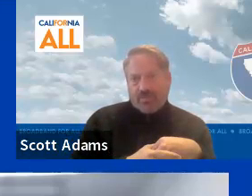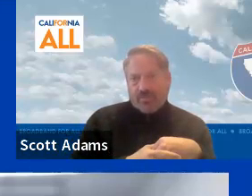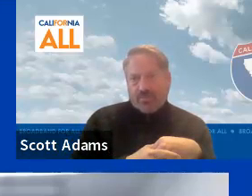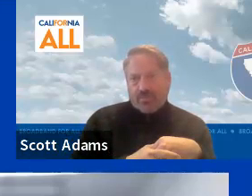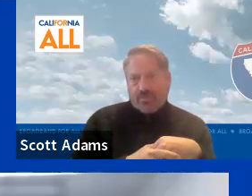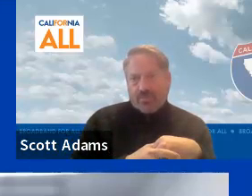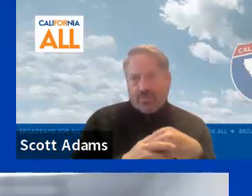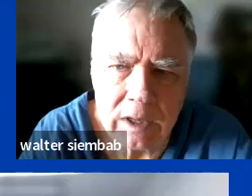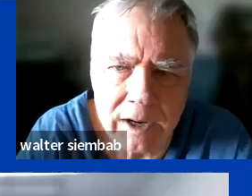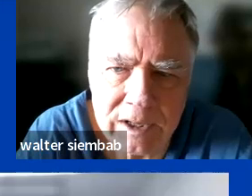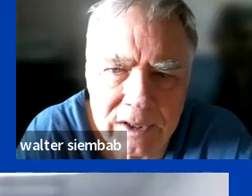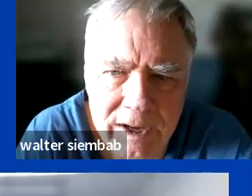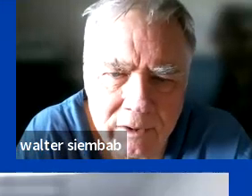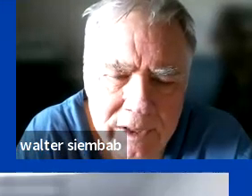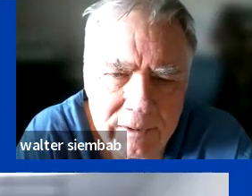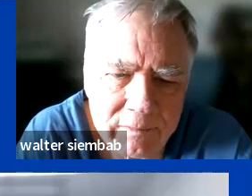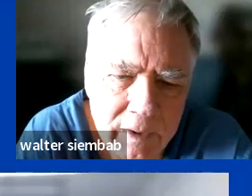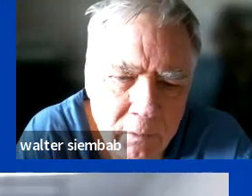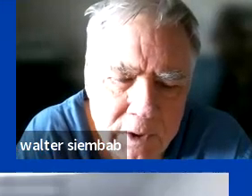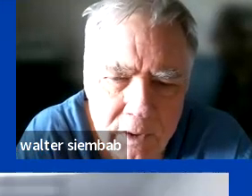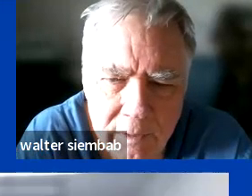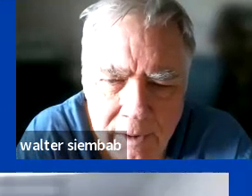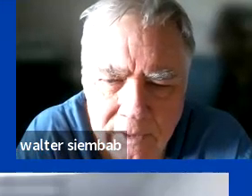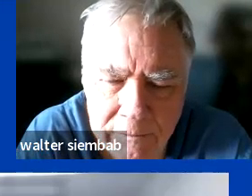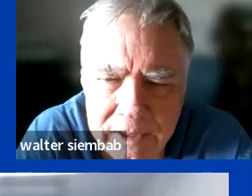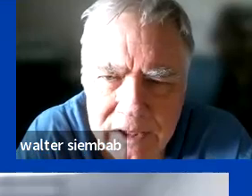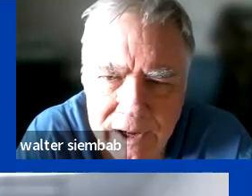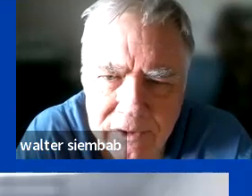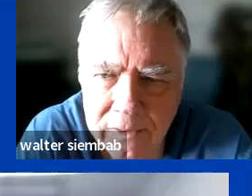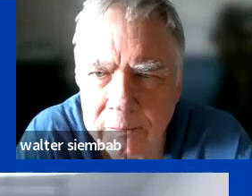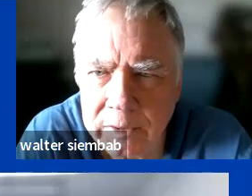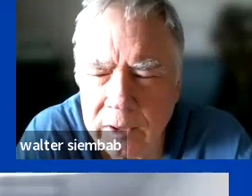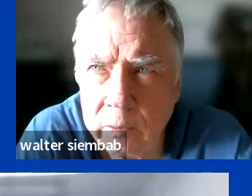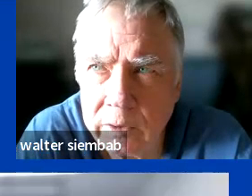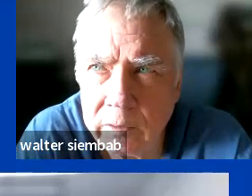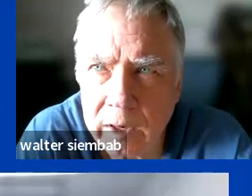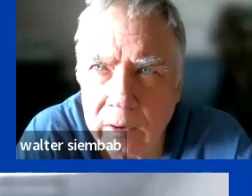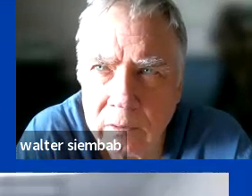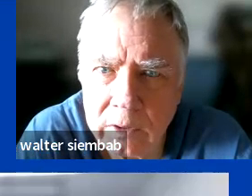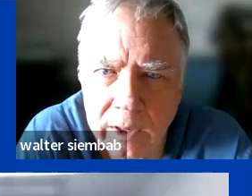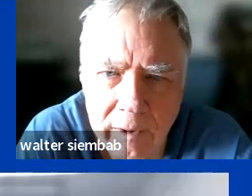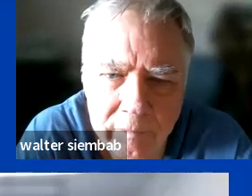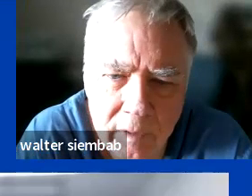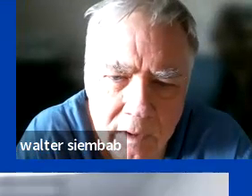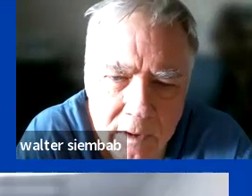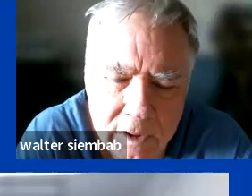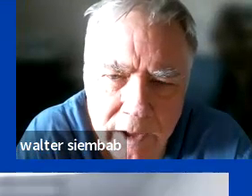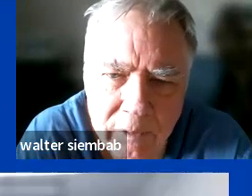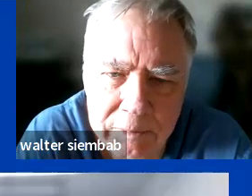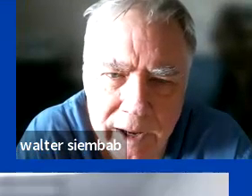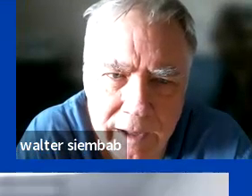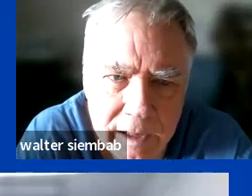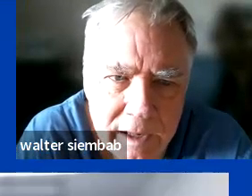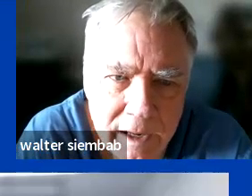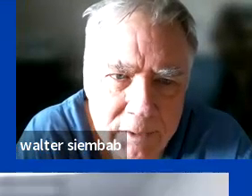tool? Yeah, just to say, see, we're doing South Bay City's Council of Governments, and we're doing our own digital